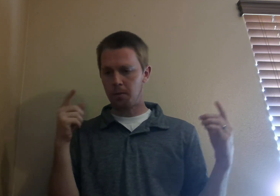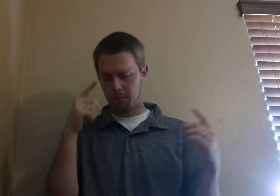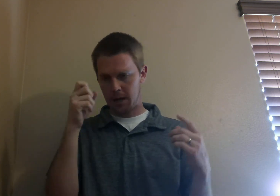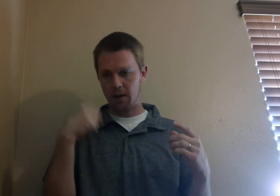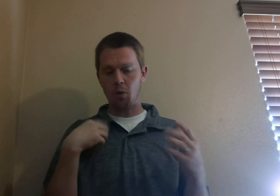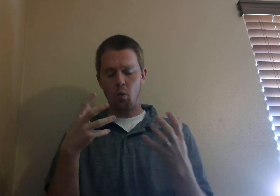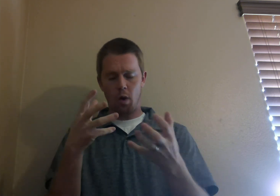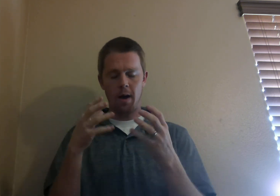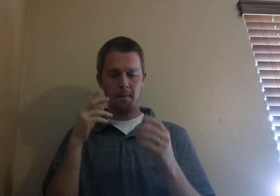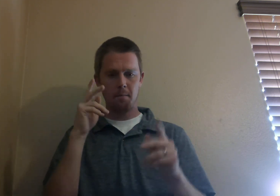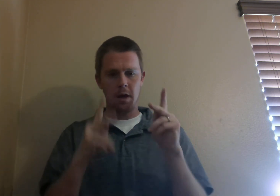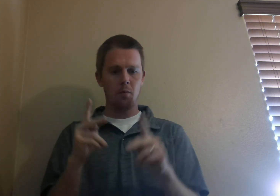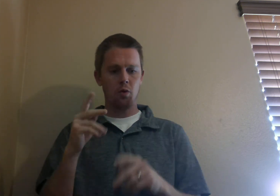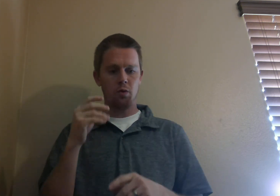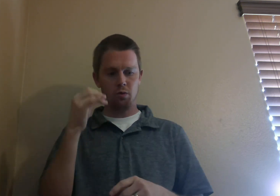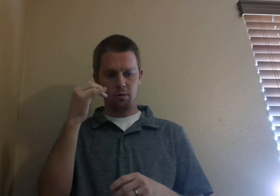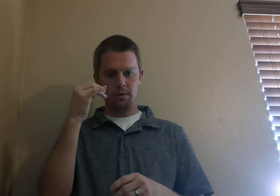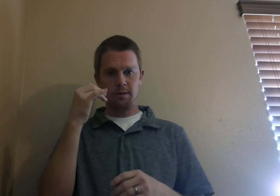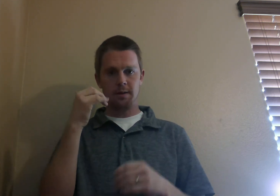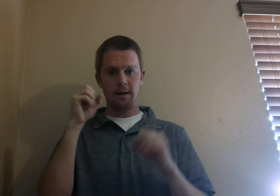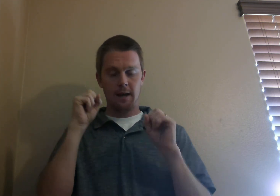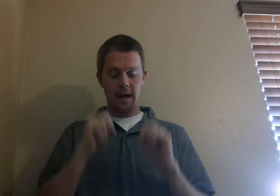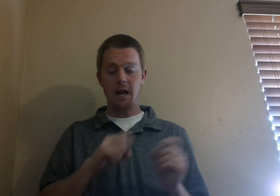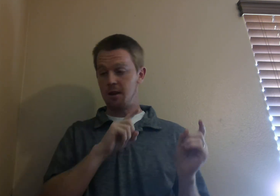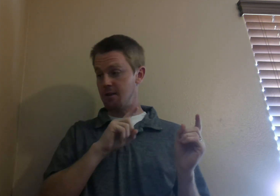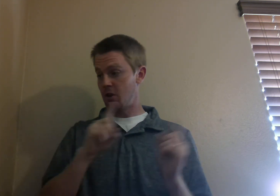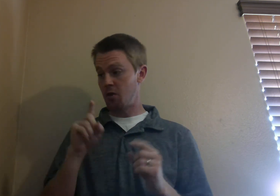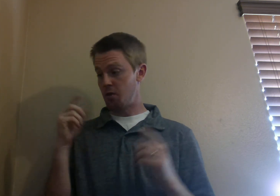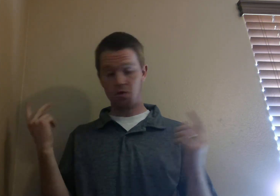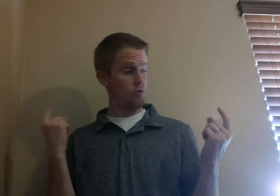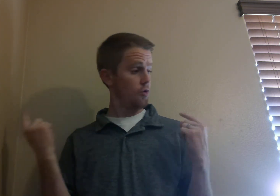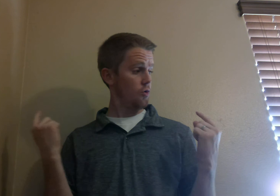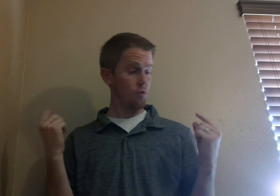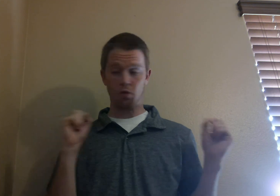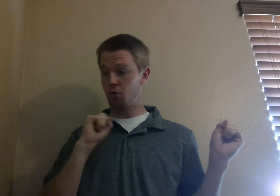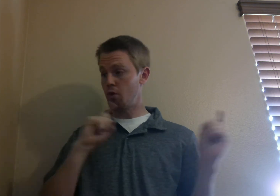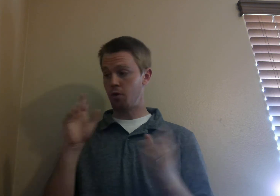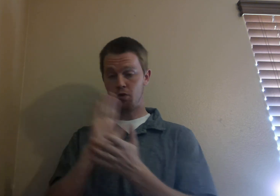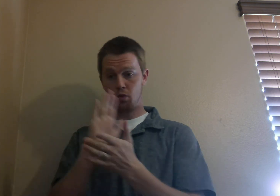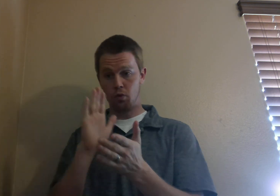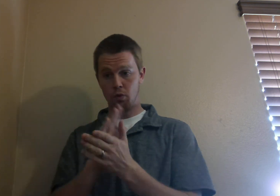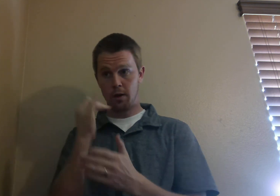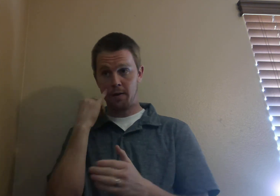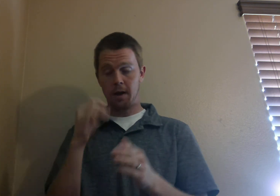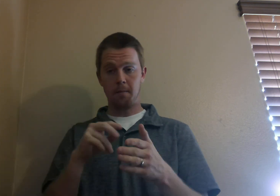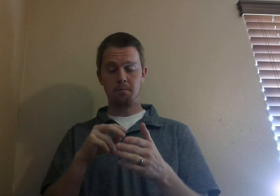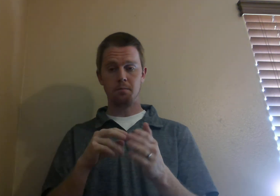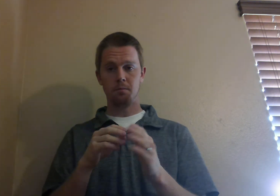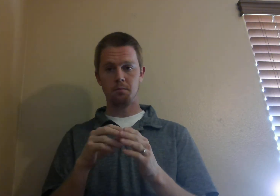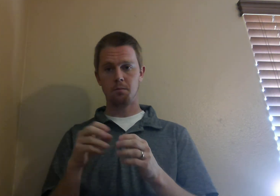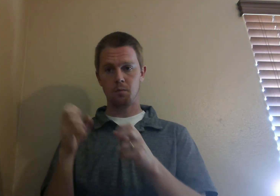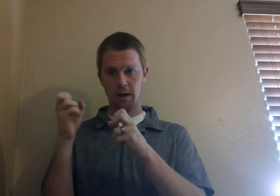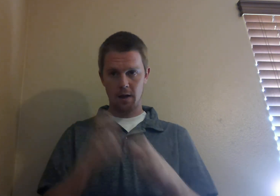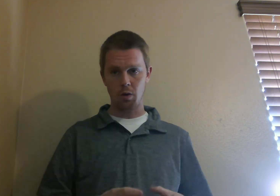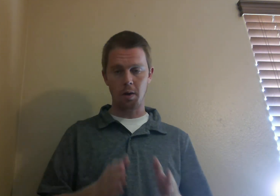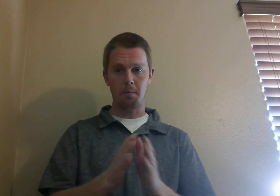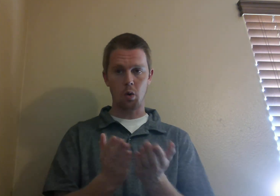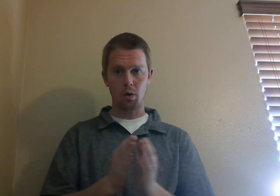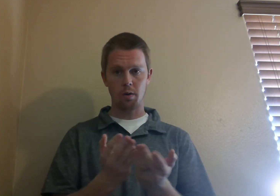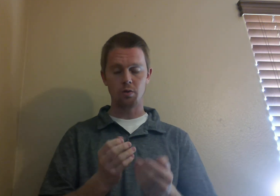to realize that they can send you to school if they get an audiobook. Does that make sense? Yeah. So whatever happens, don't laugh. Okay?